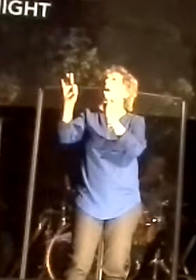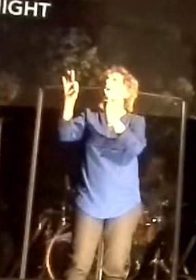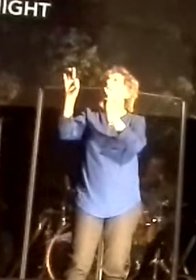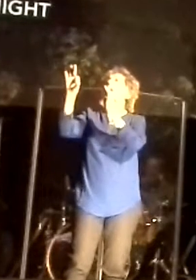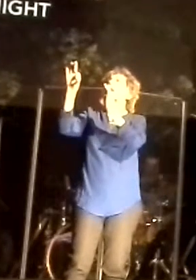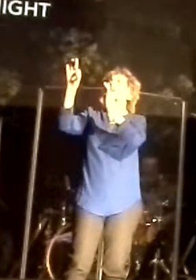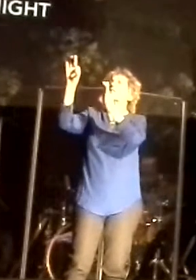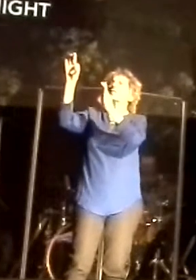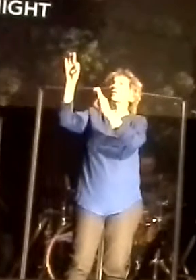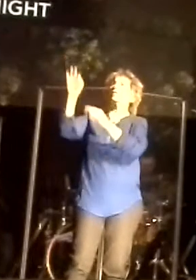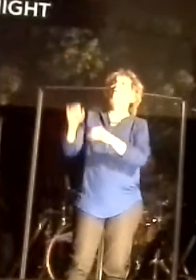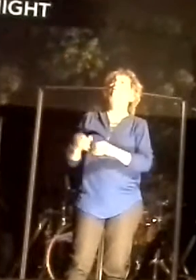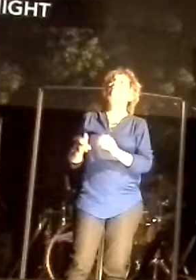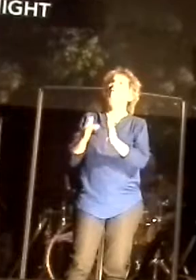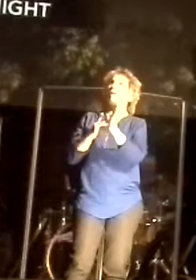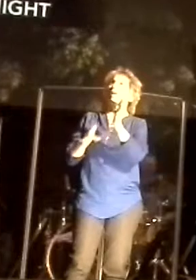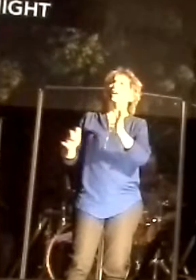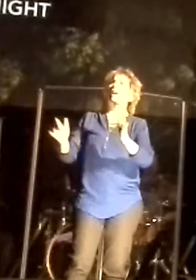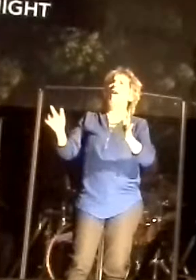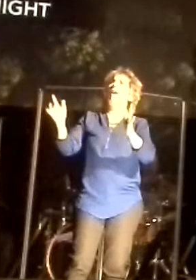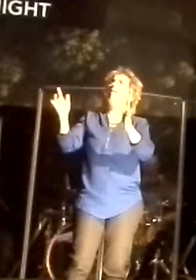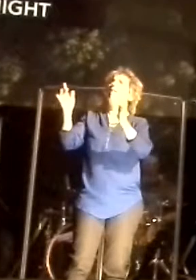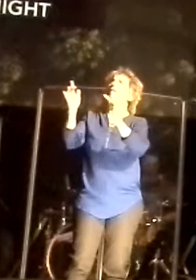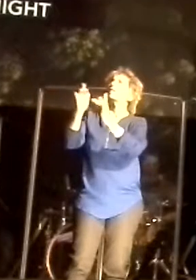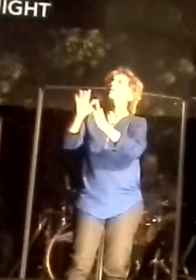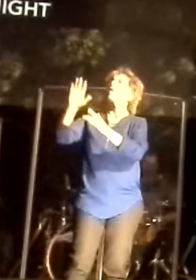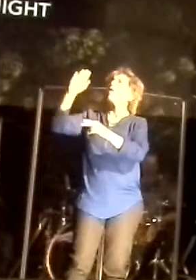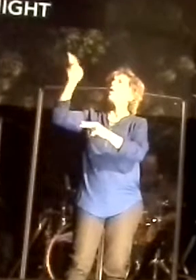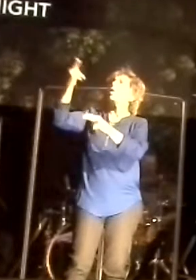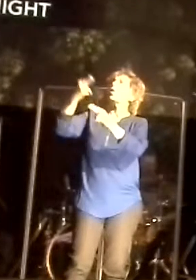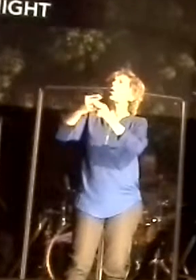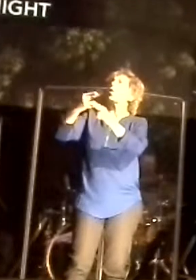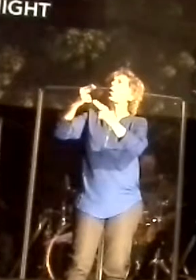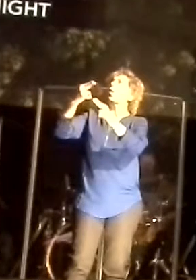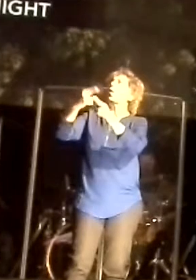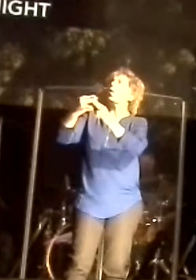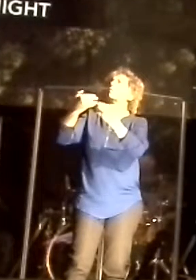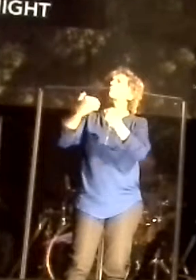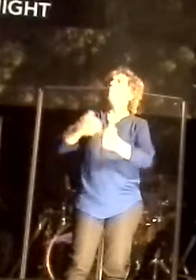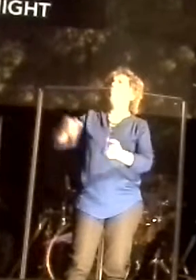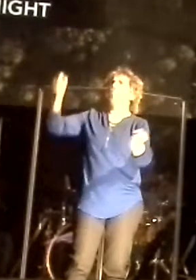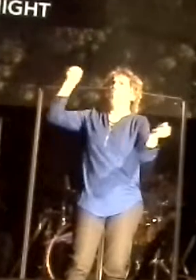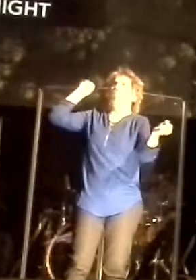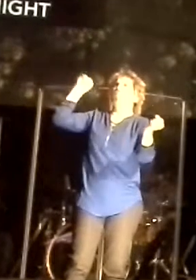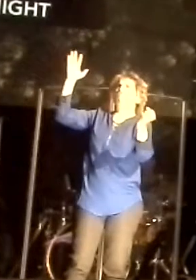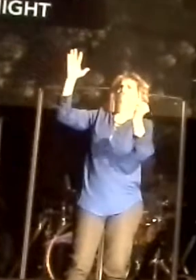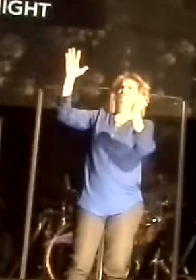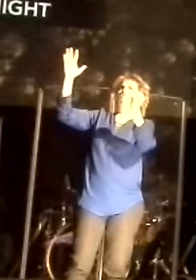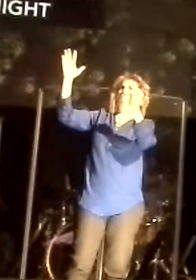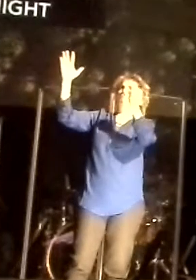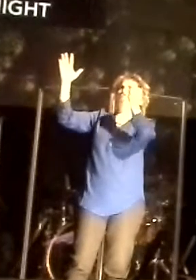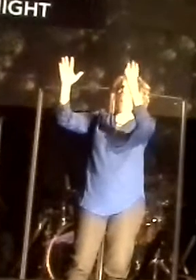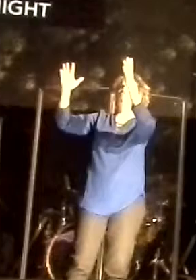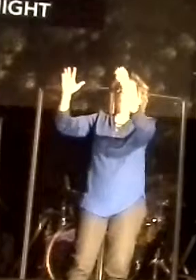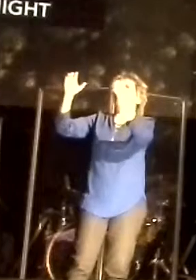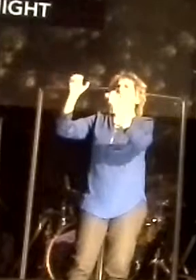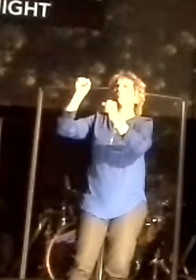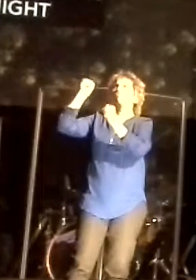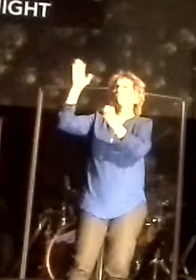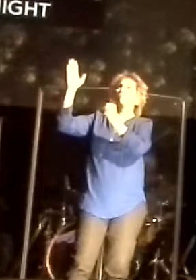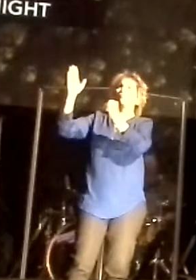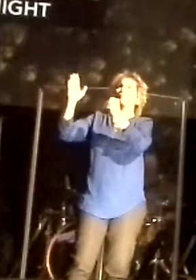desperation, I turned to heaven and spoke your name